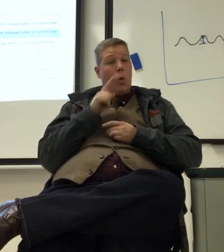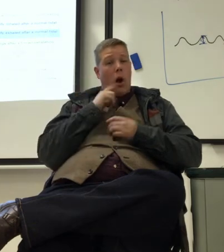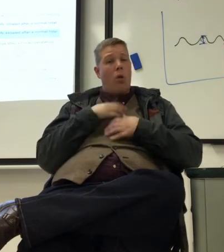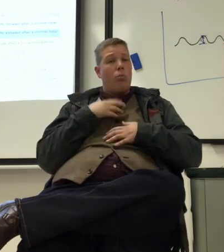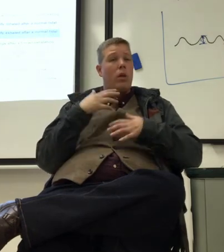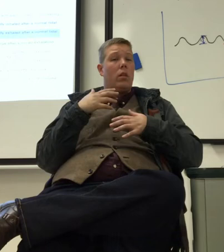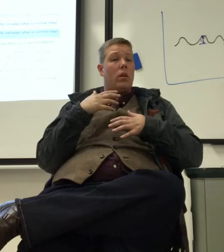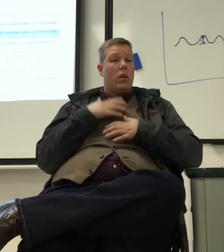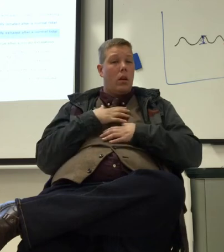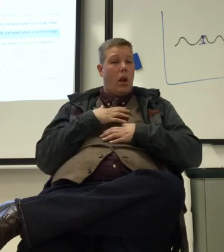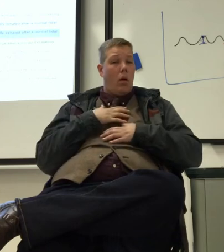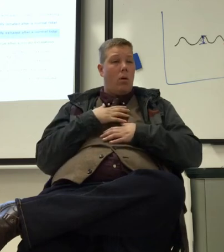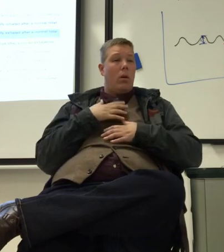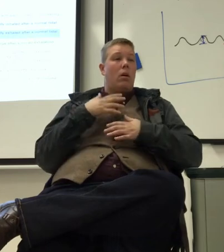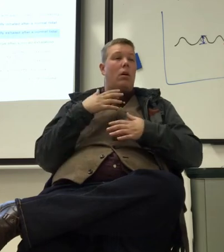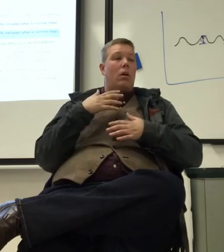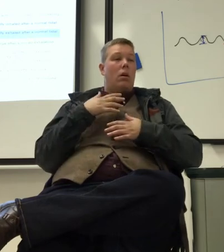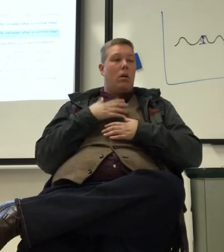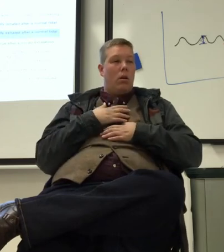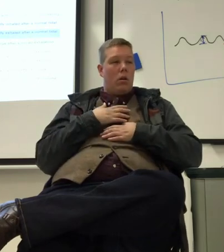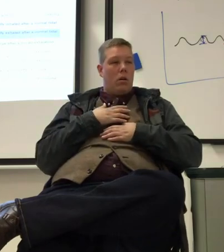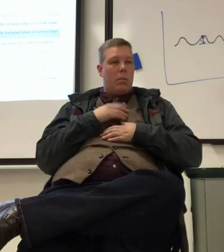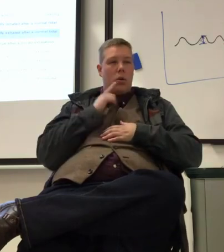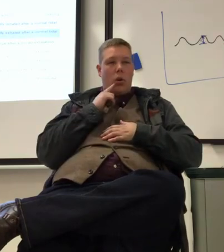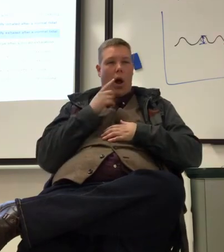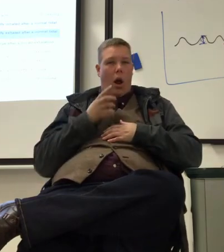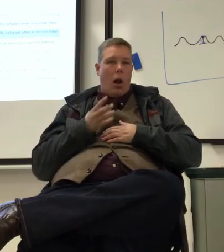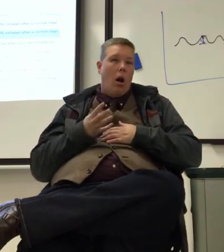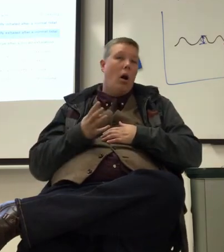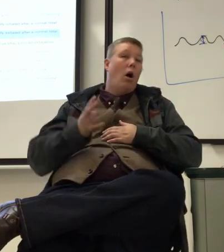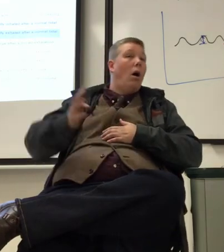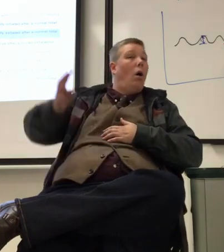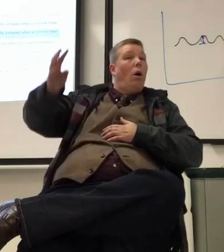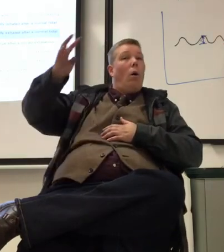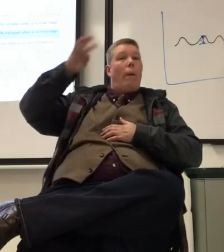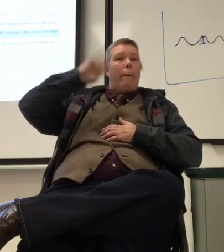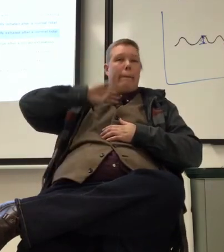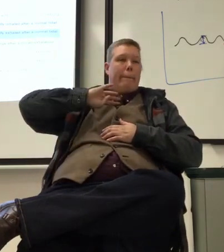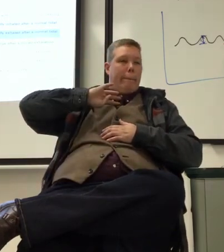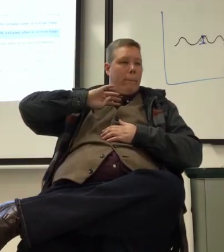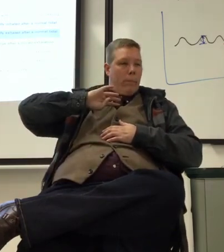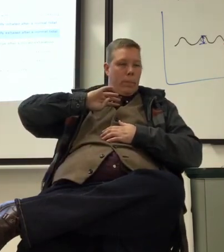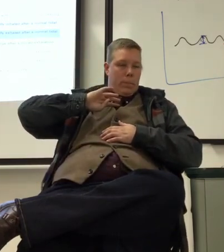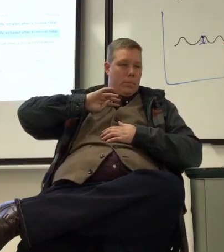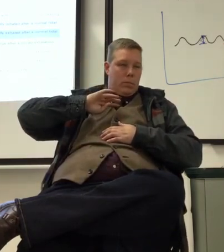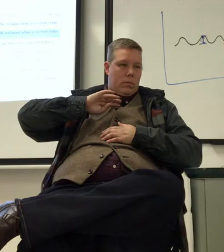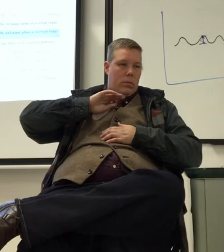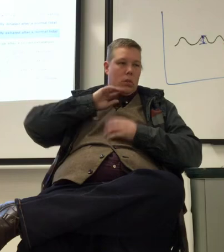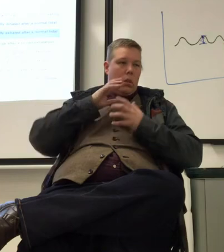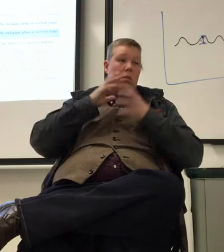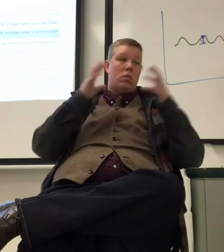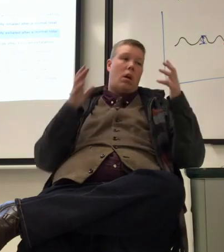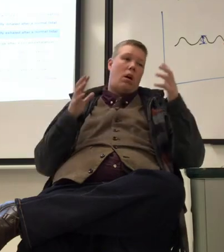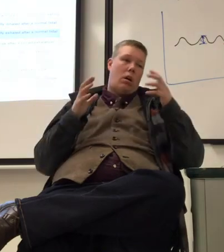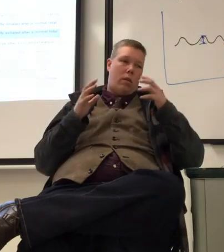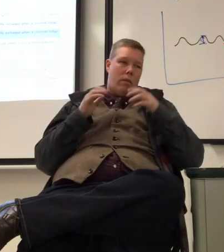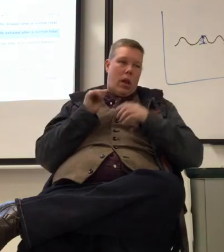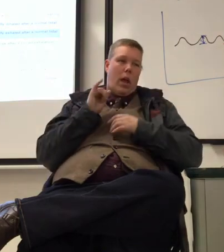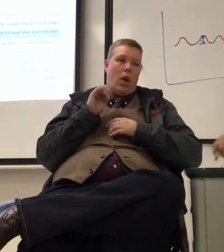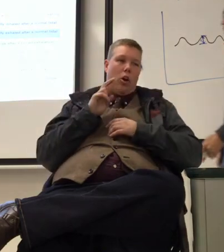not breathing all the air in and then breathing all the air out. There's always a huge volume of air. It's